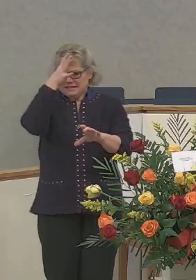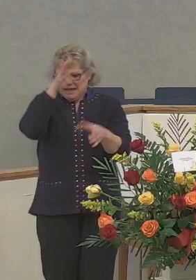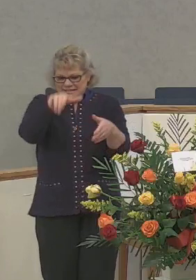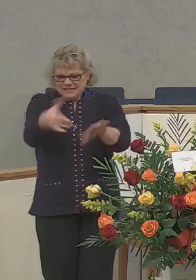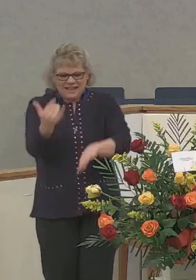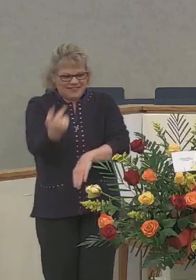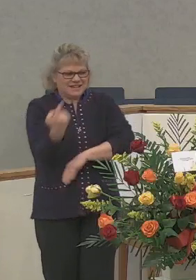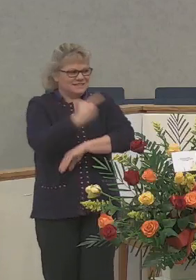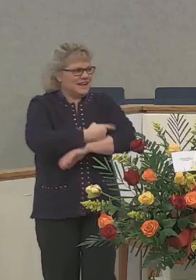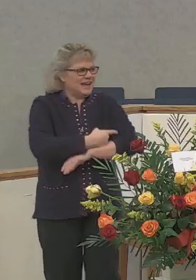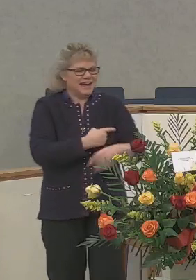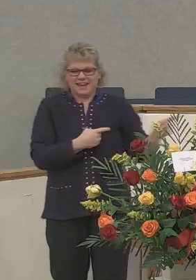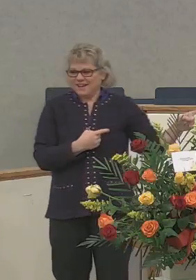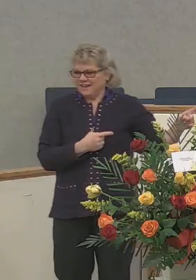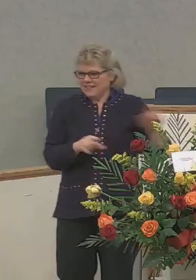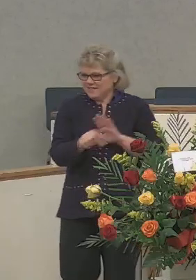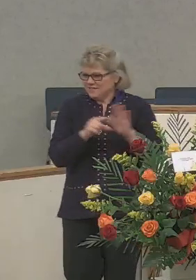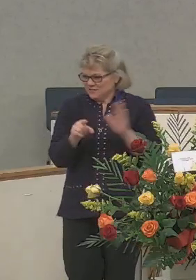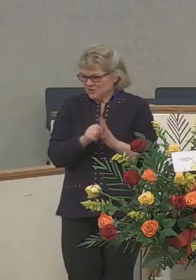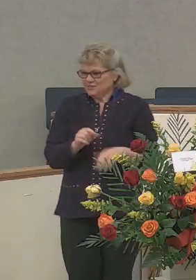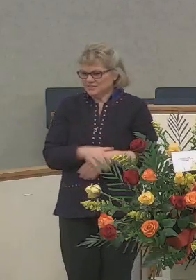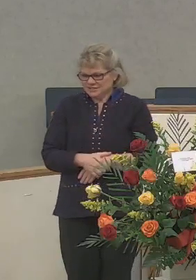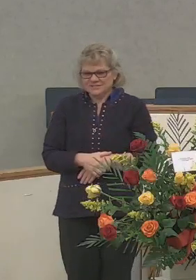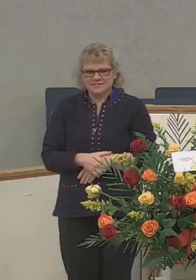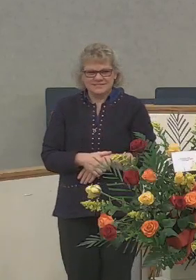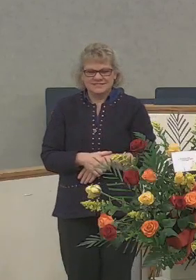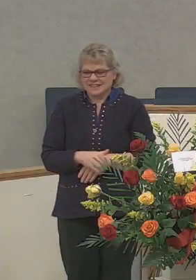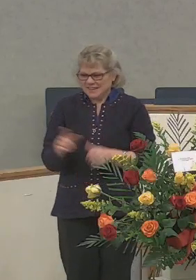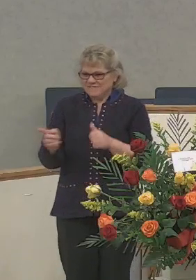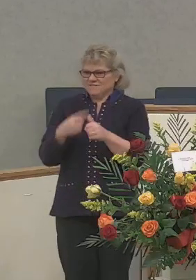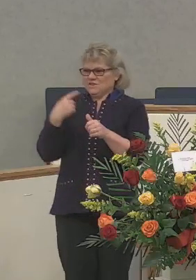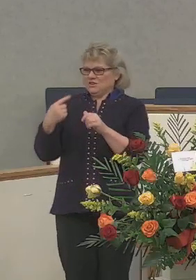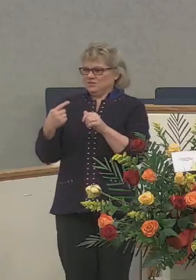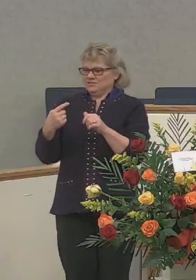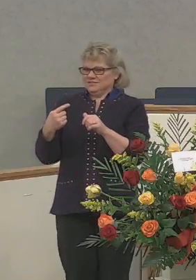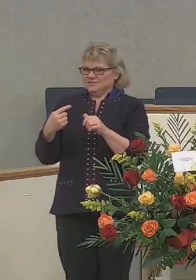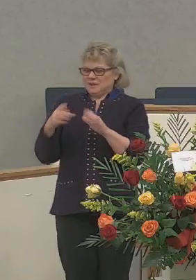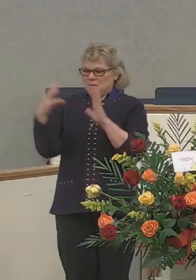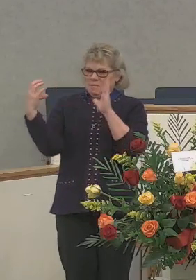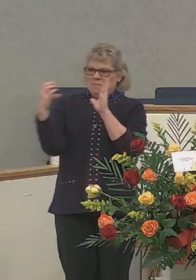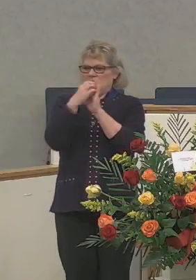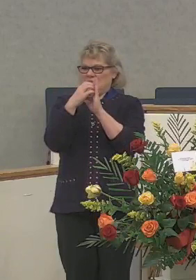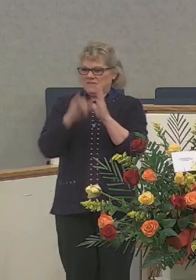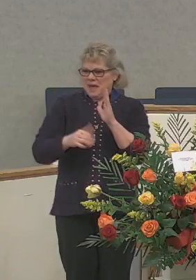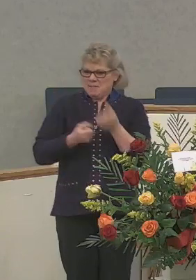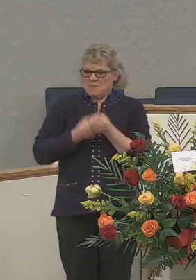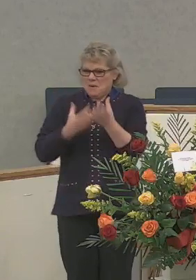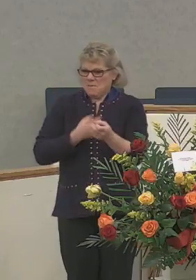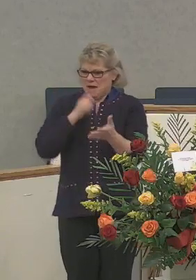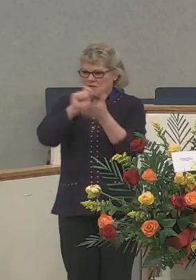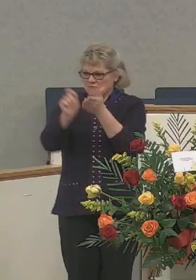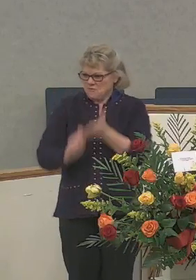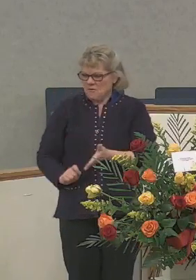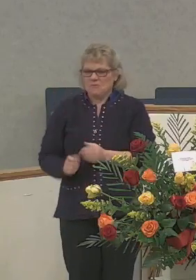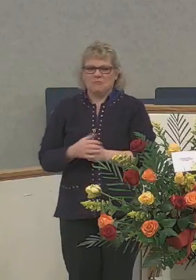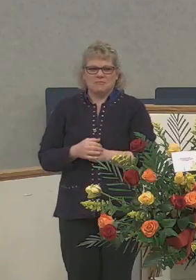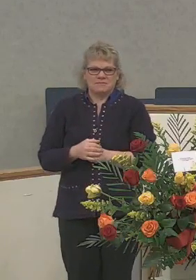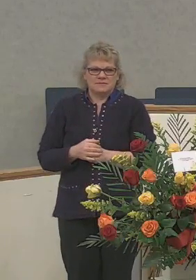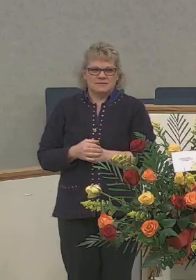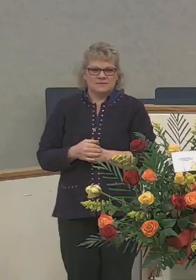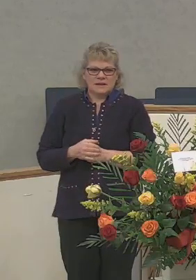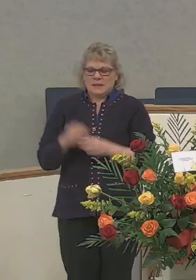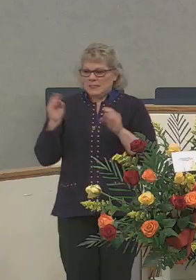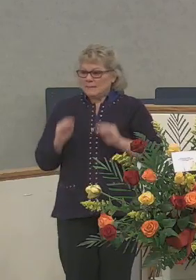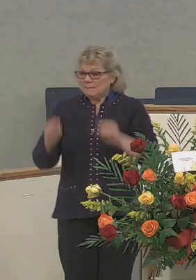away, out of all the verses in the Bible. And that was the first paragraph of that poem I wrote. But